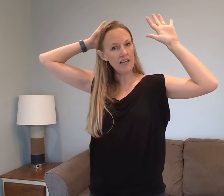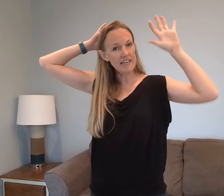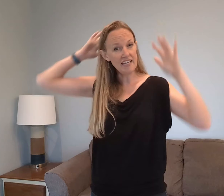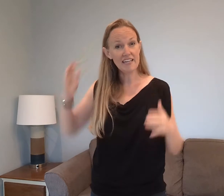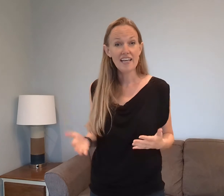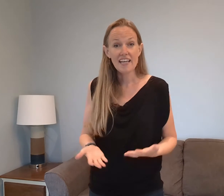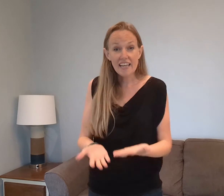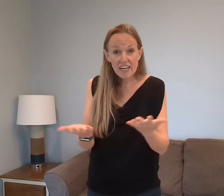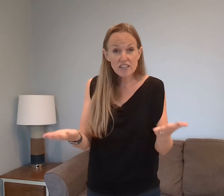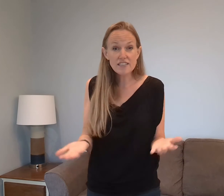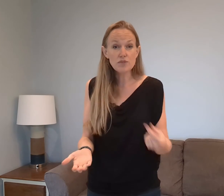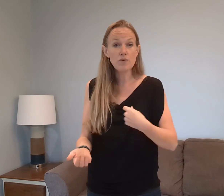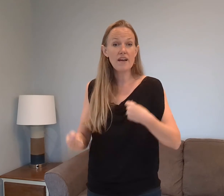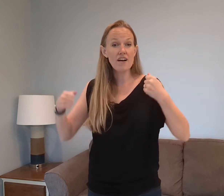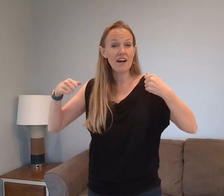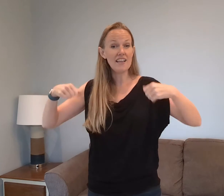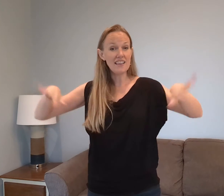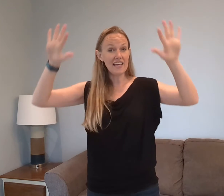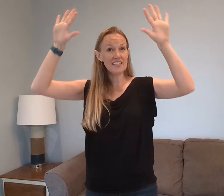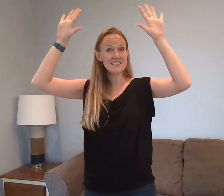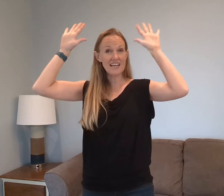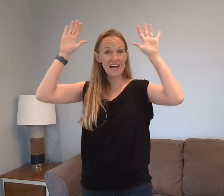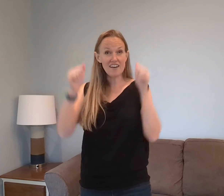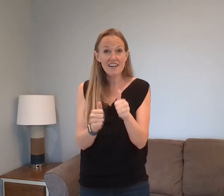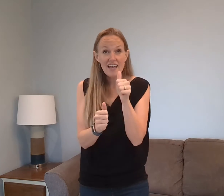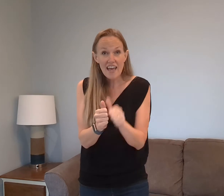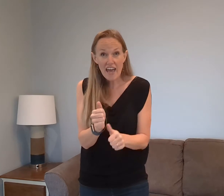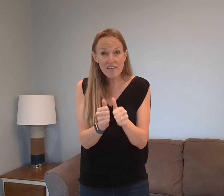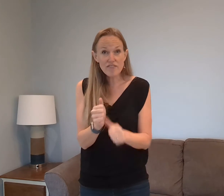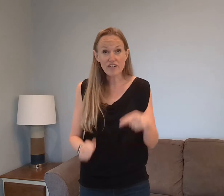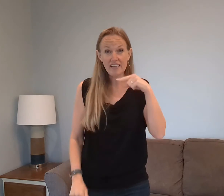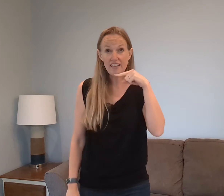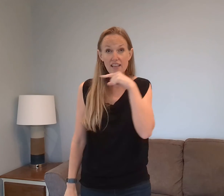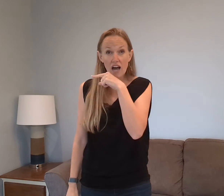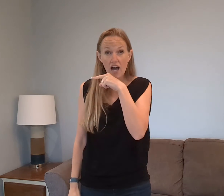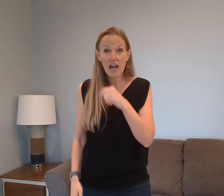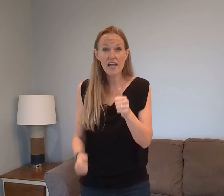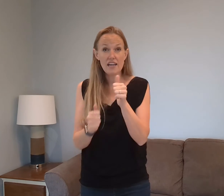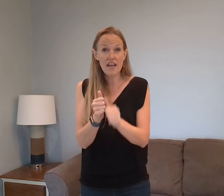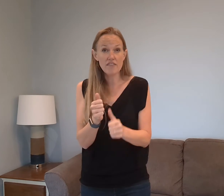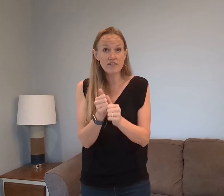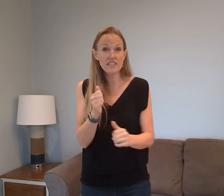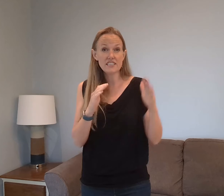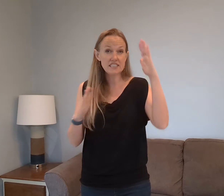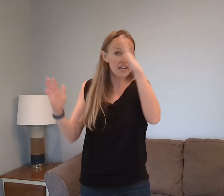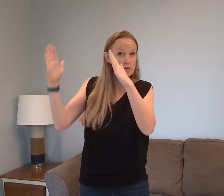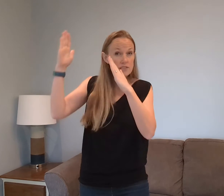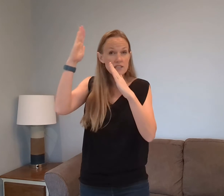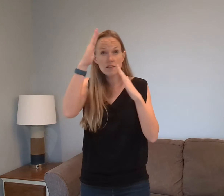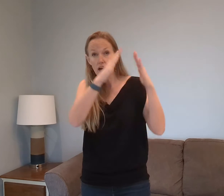And then here is where I lay it down. Every lie and every doubt. I